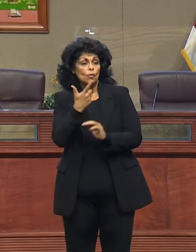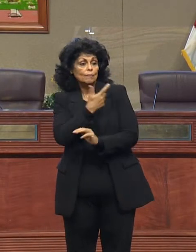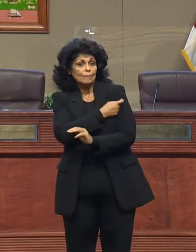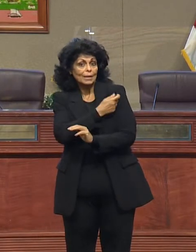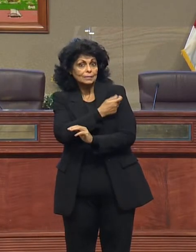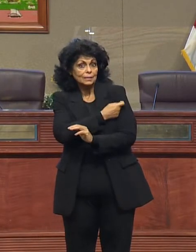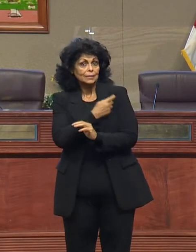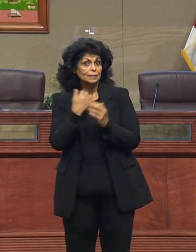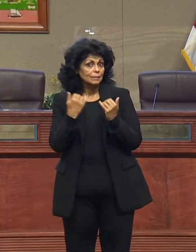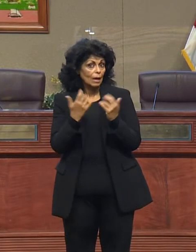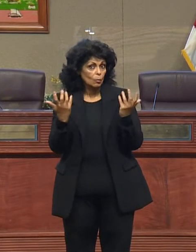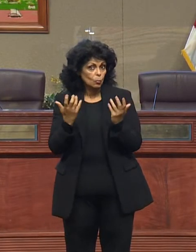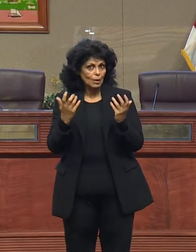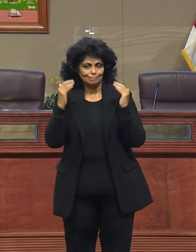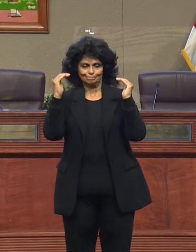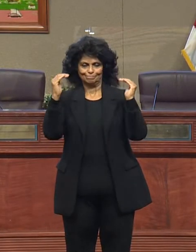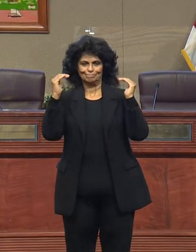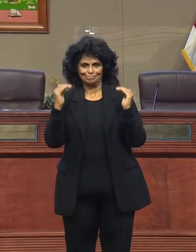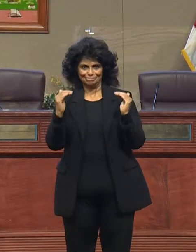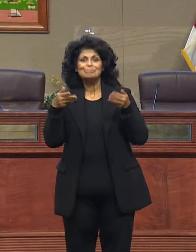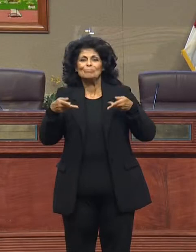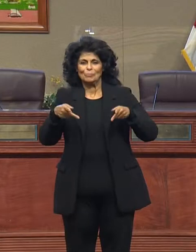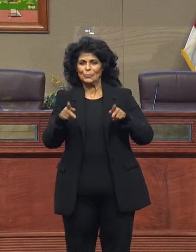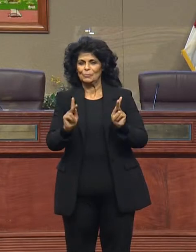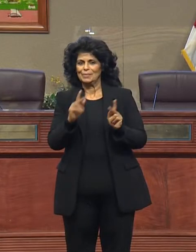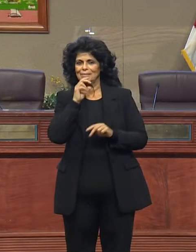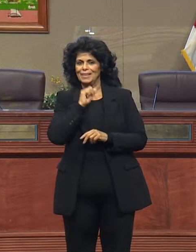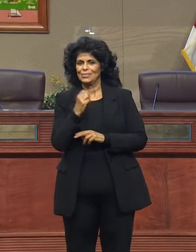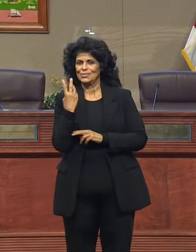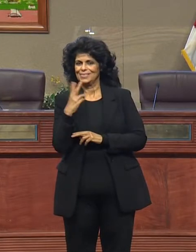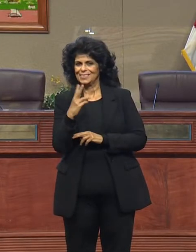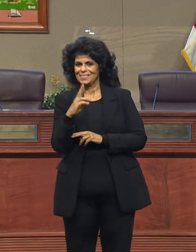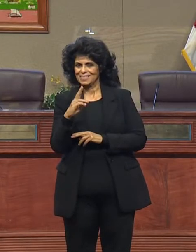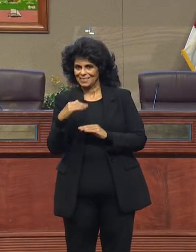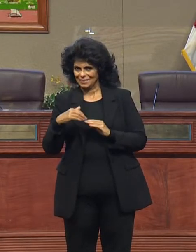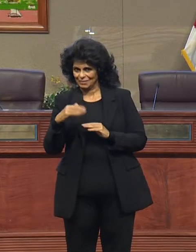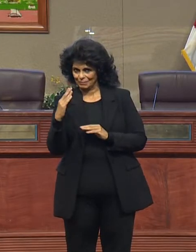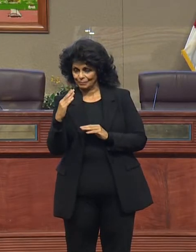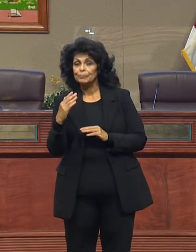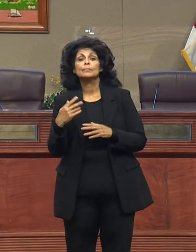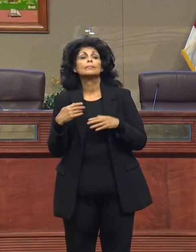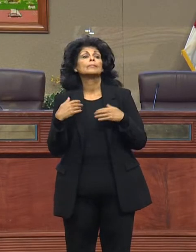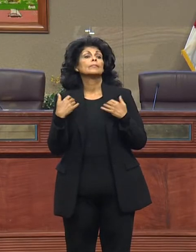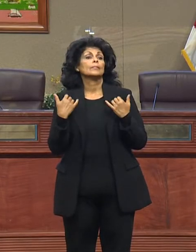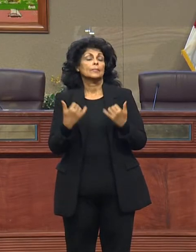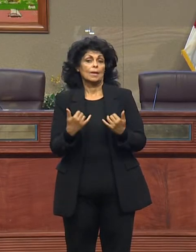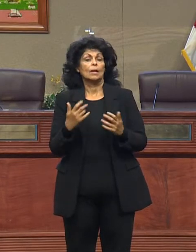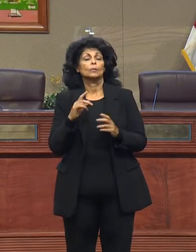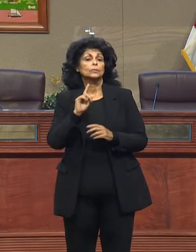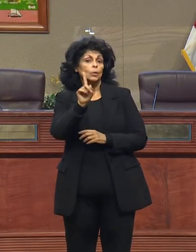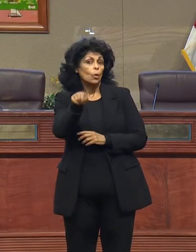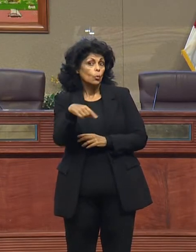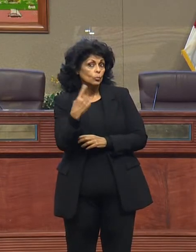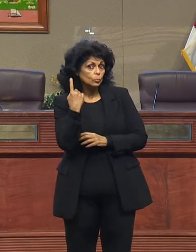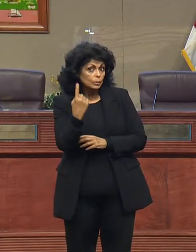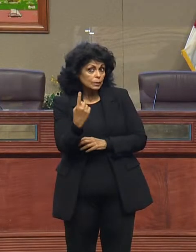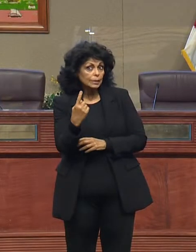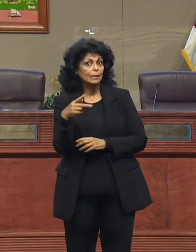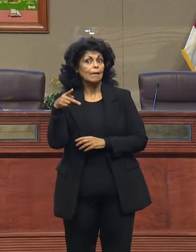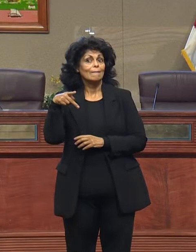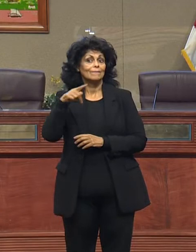16. At this time, the Pfizer vaccine is the only